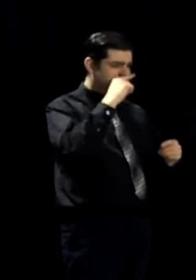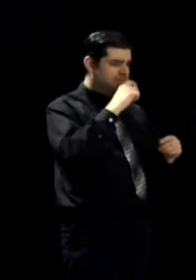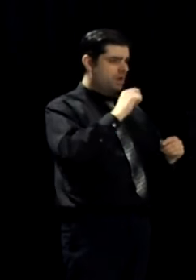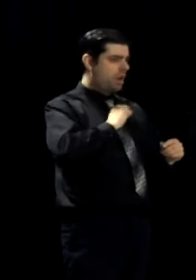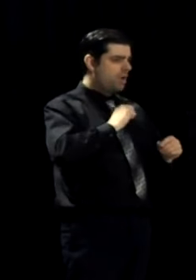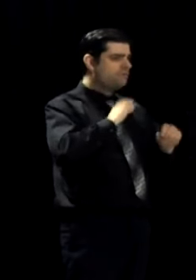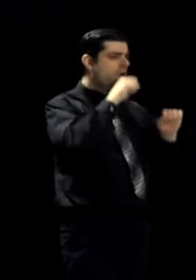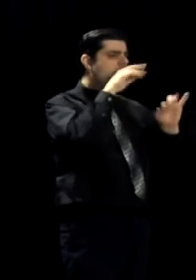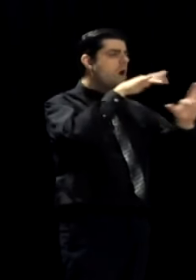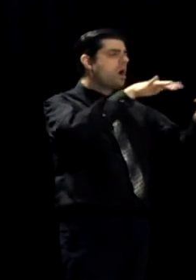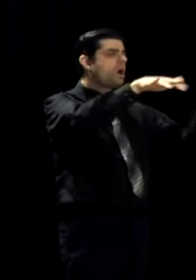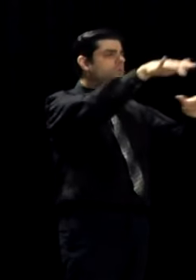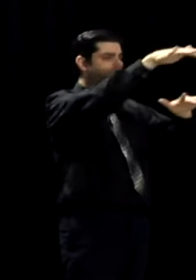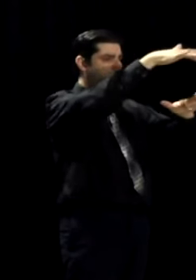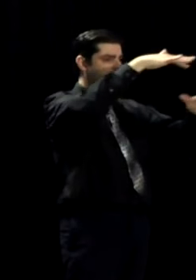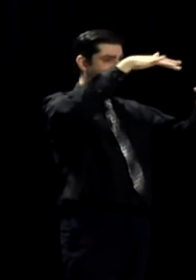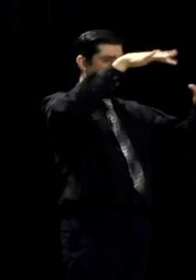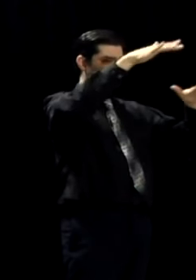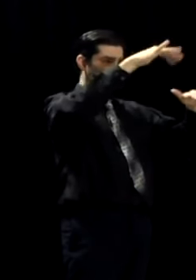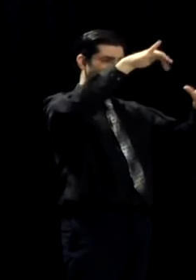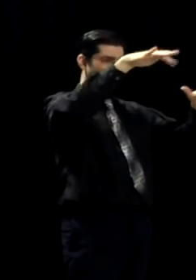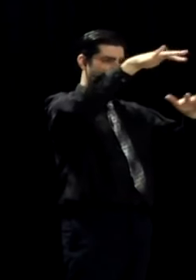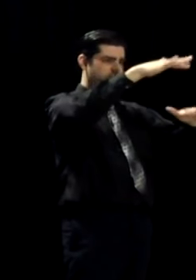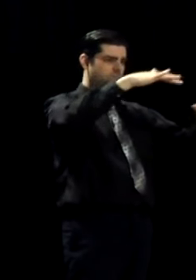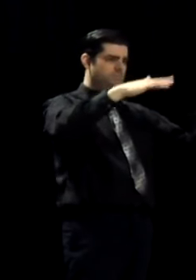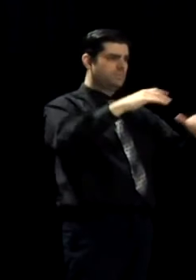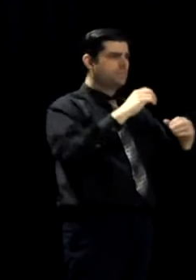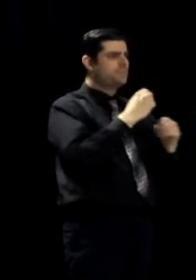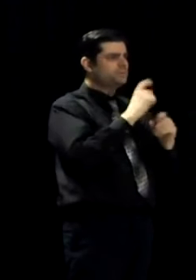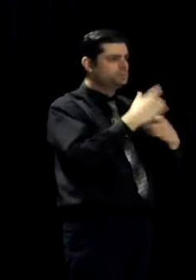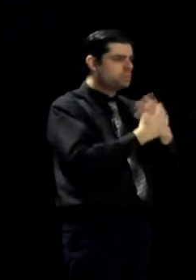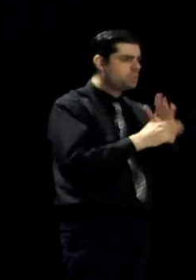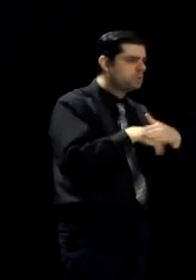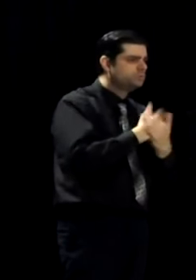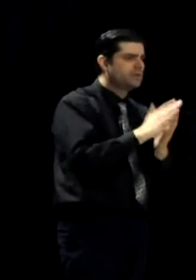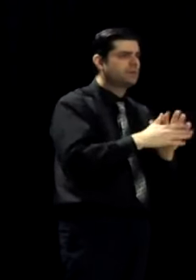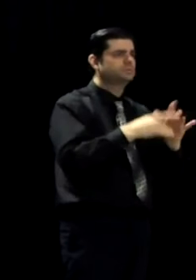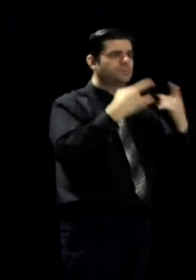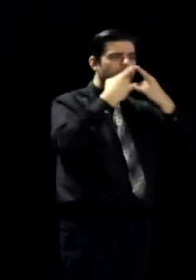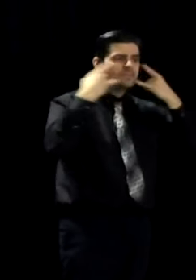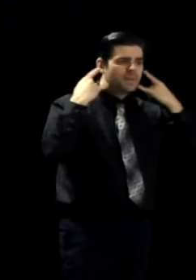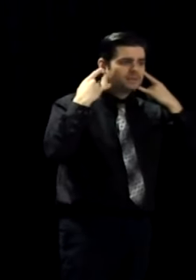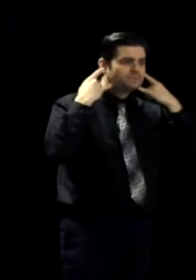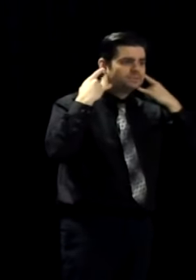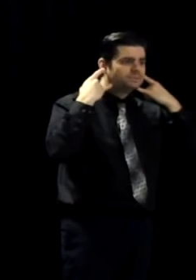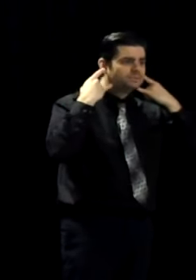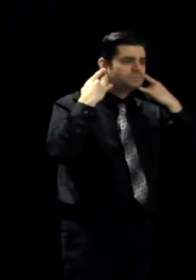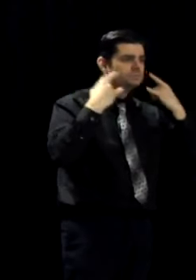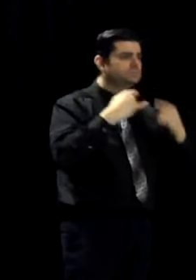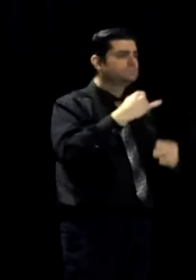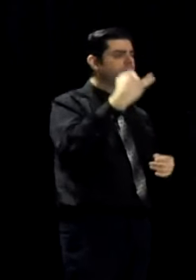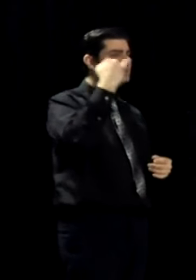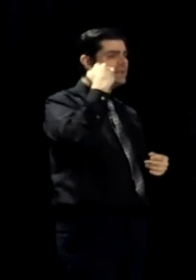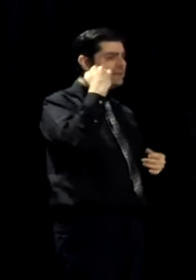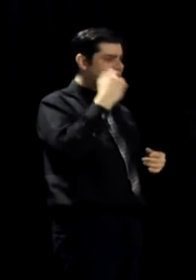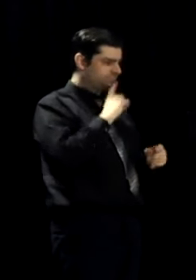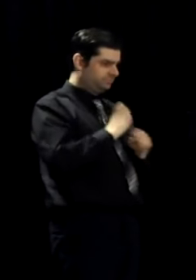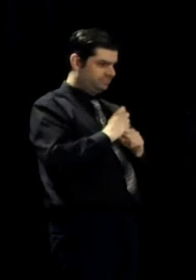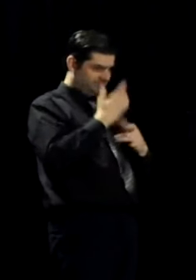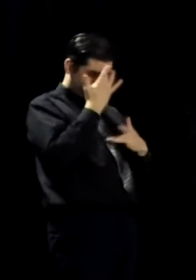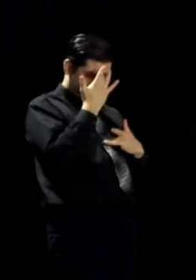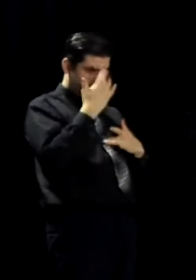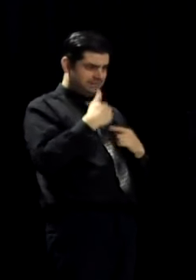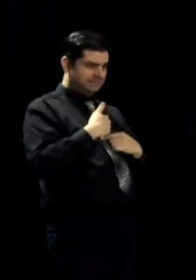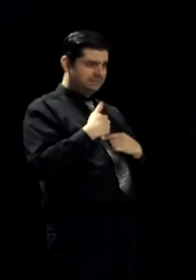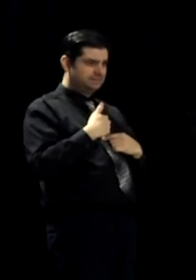bit. Be smart and wash your hands. Because if you get sick, there's a good probability that people in your